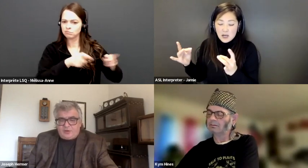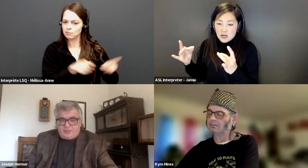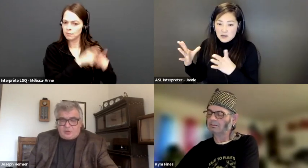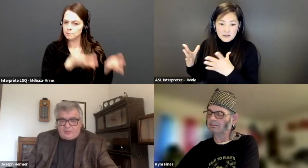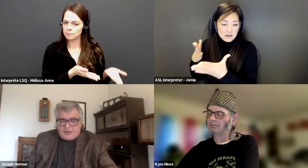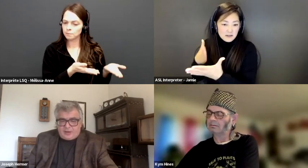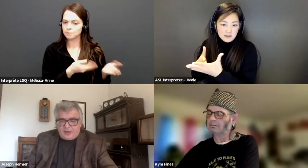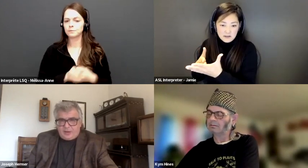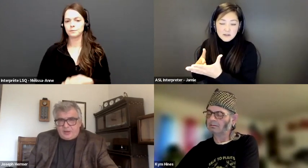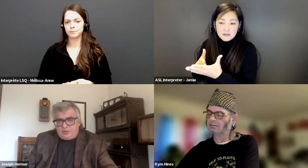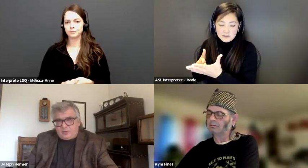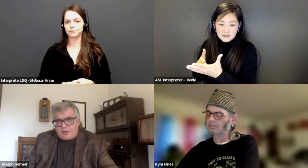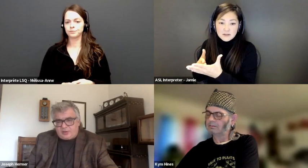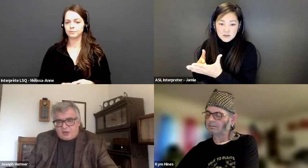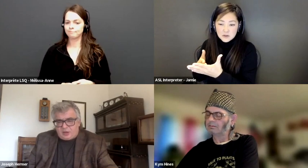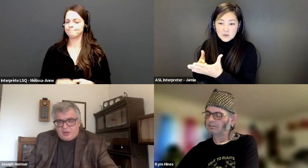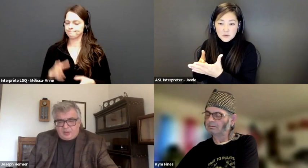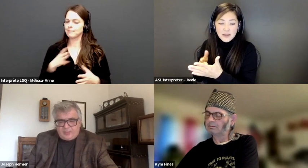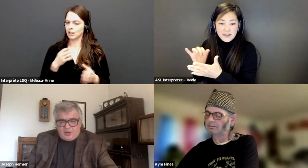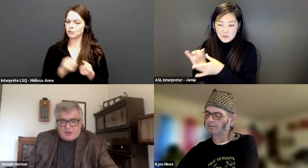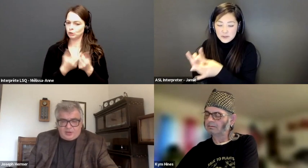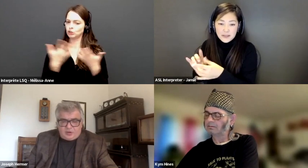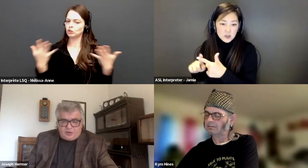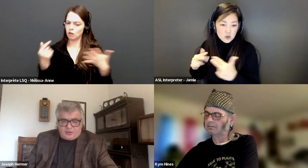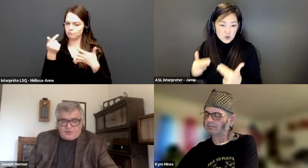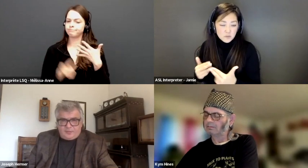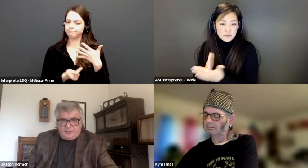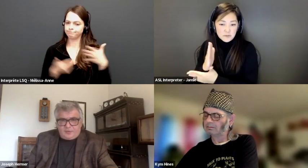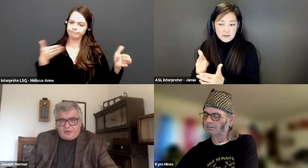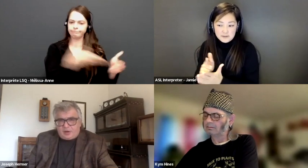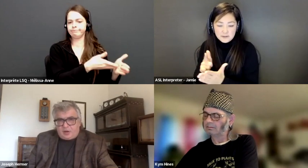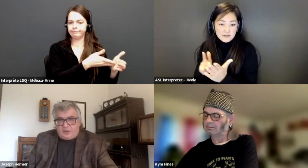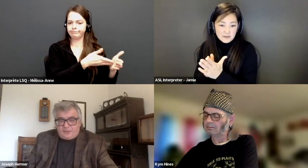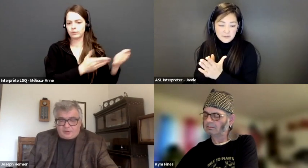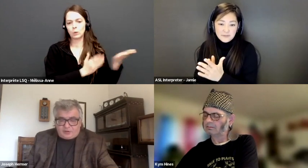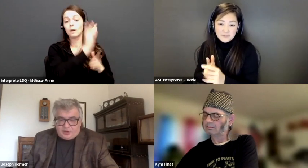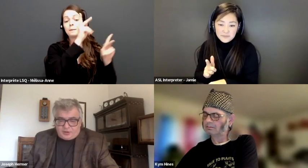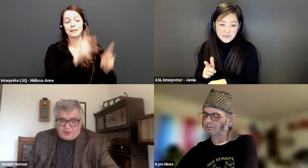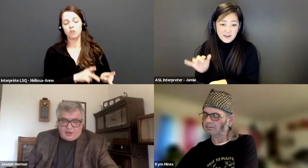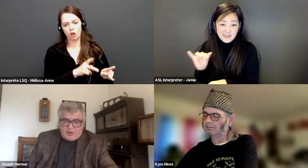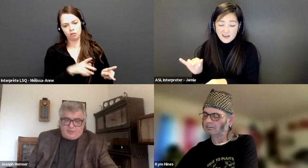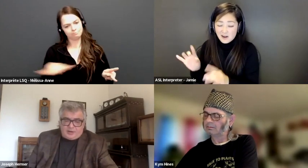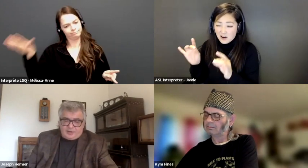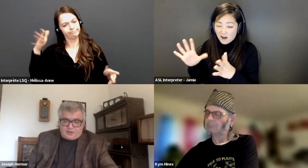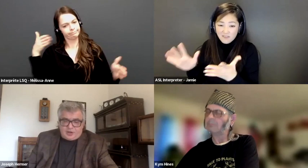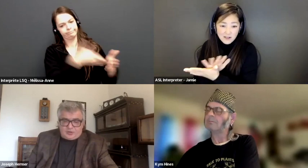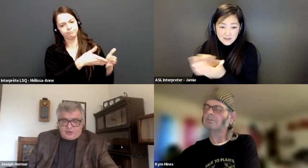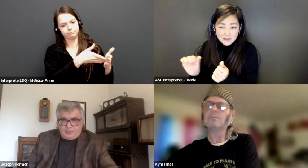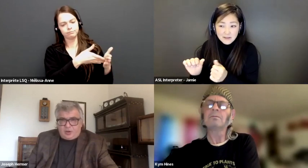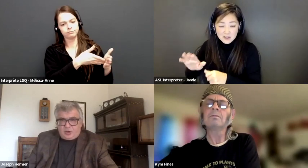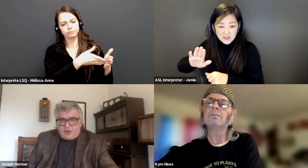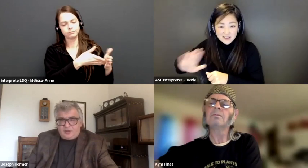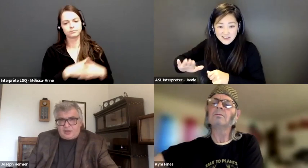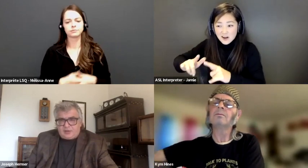the principles embedded in human rights law, primarily in terms of the unlawful destruction of residents' shelters